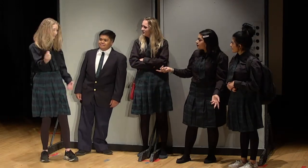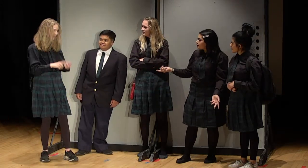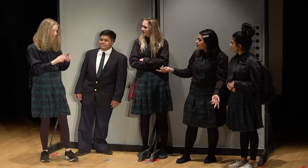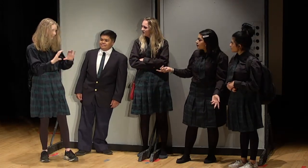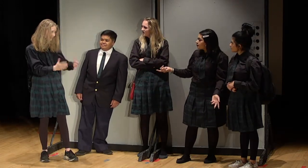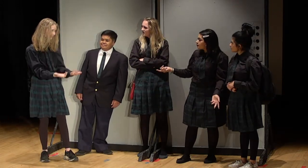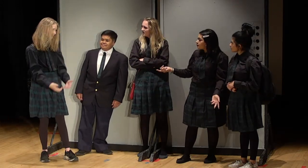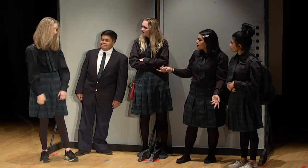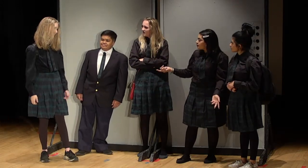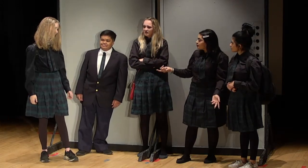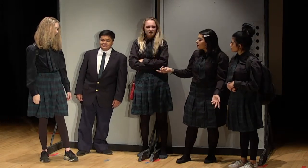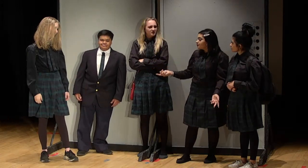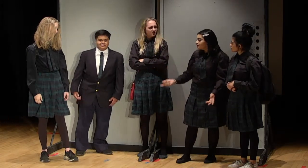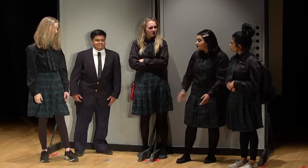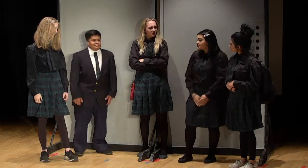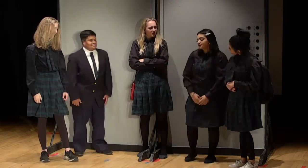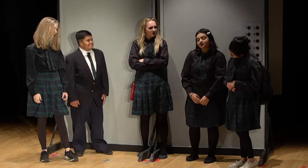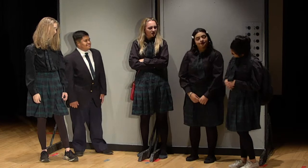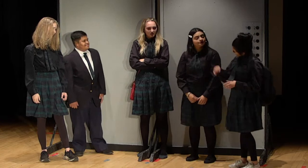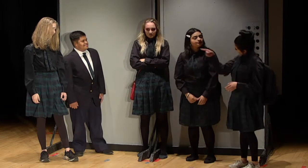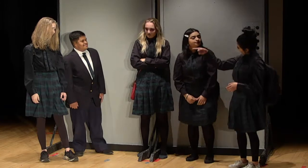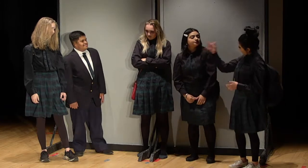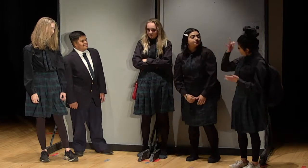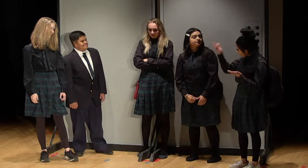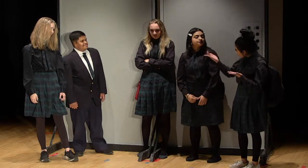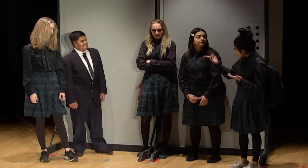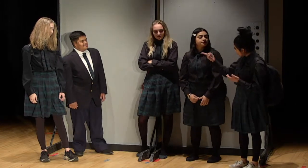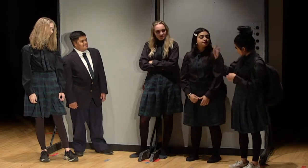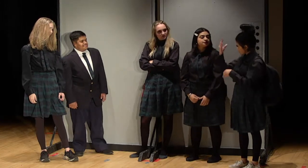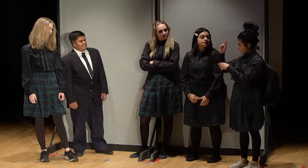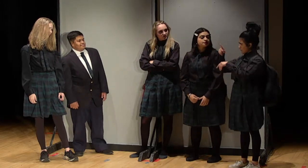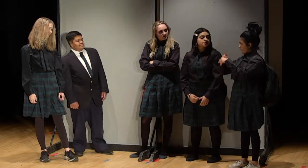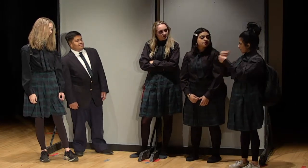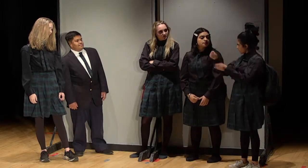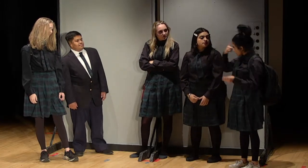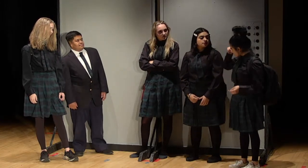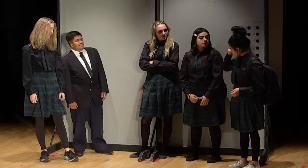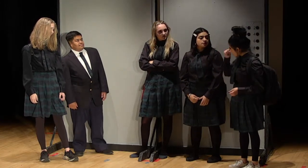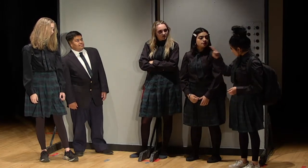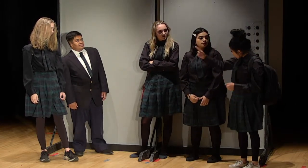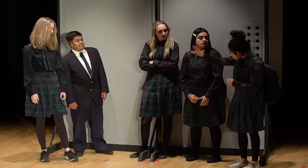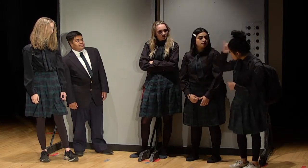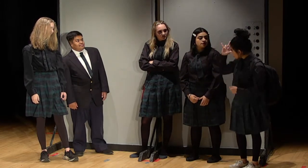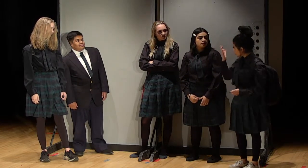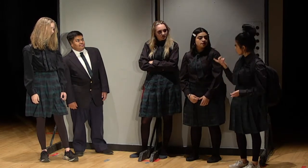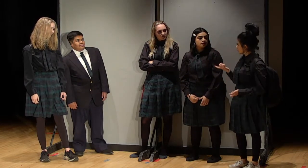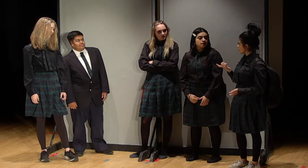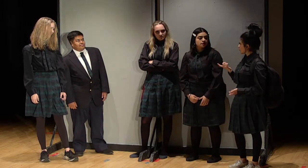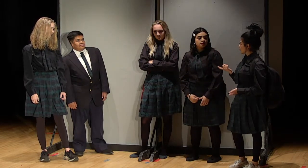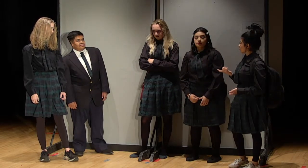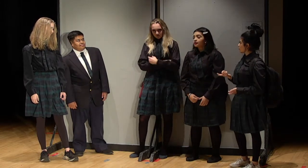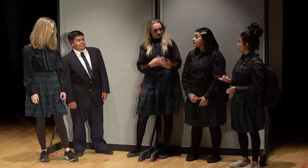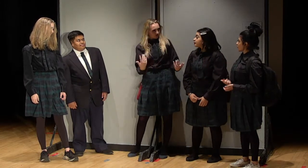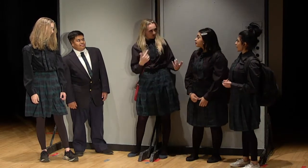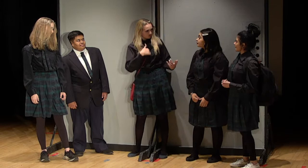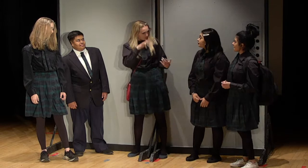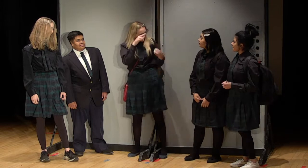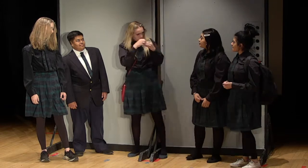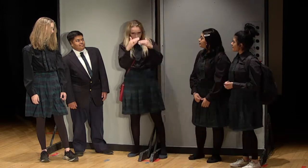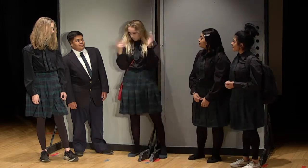us, you don't need to go back to our core classes. Sam, what are you doing here? I mean, you could have possibly done to see the principal.